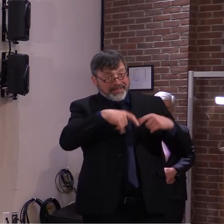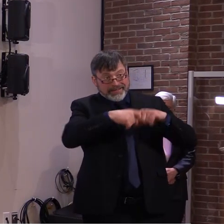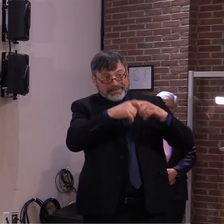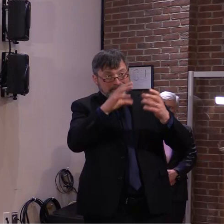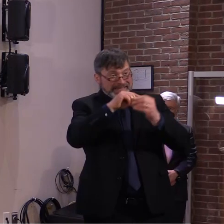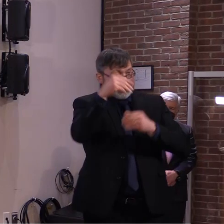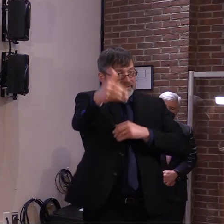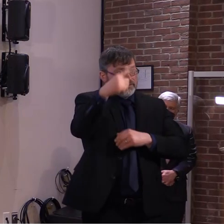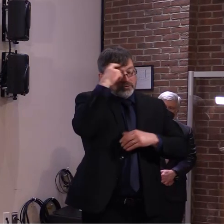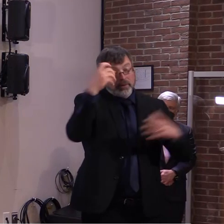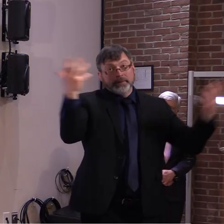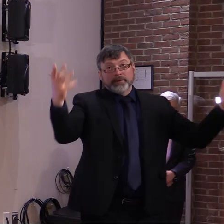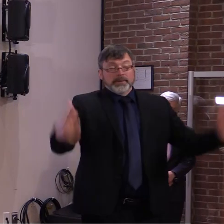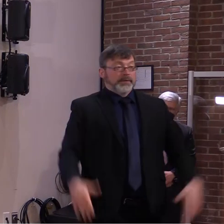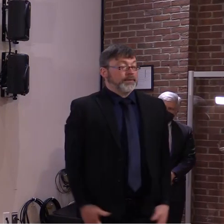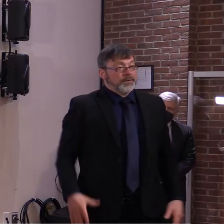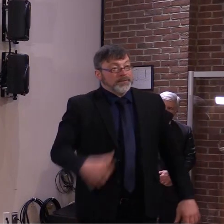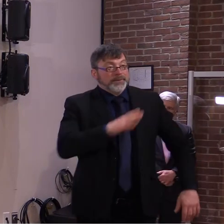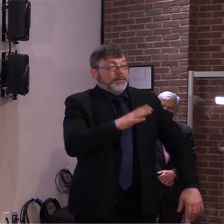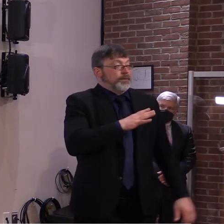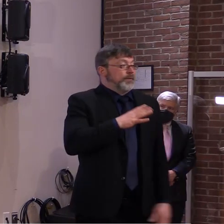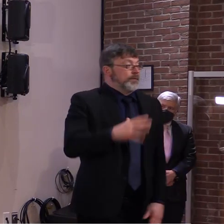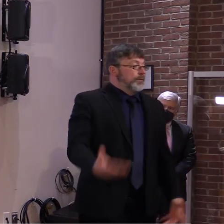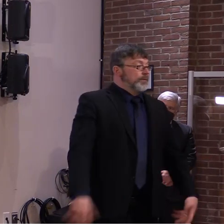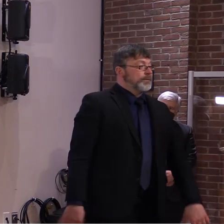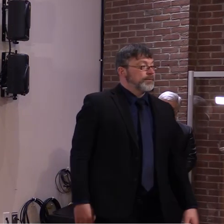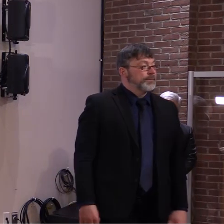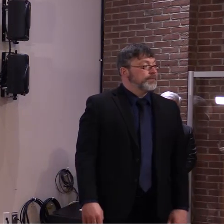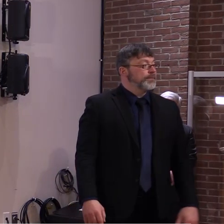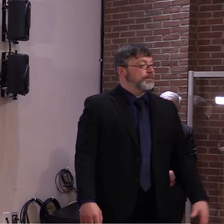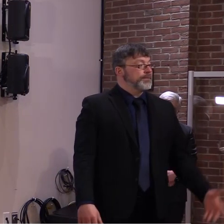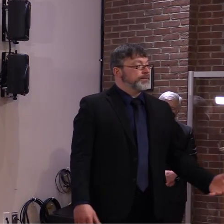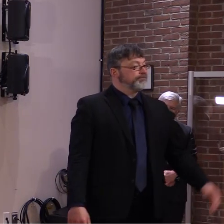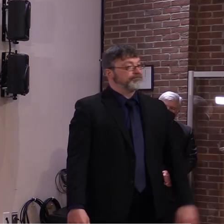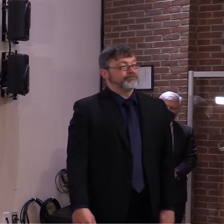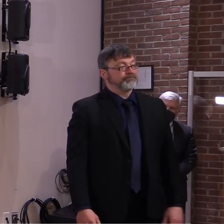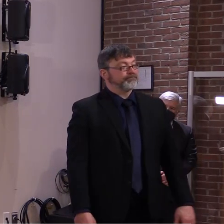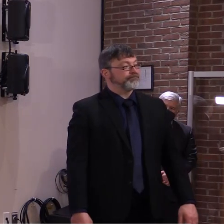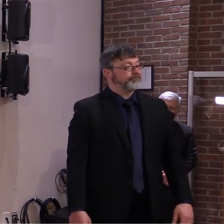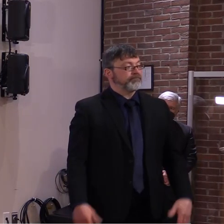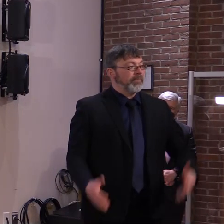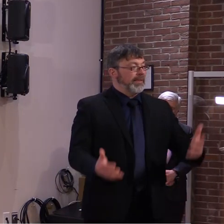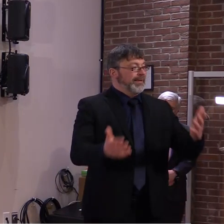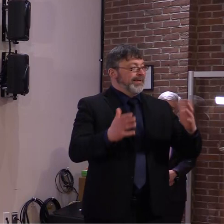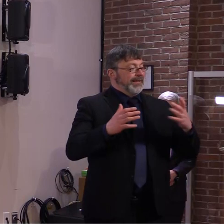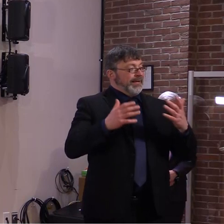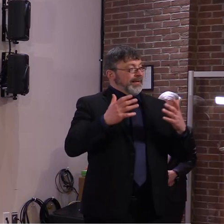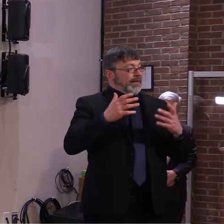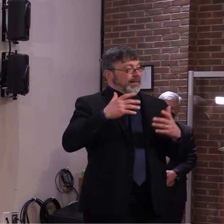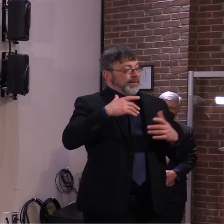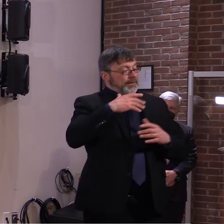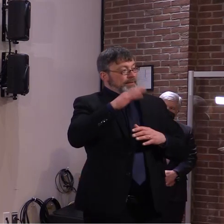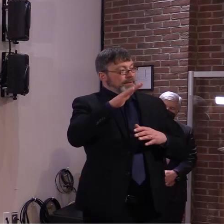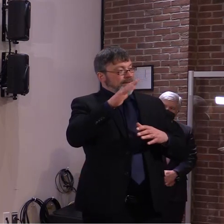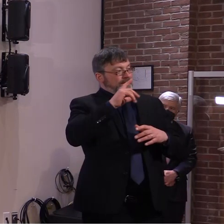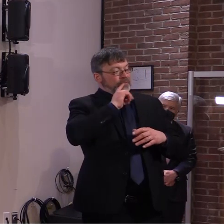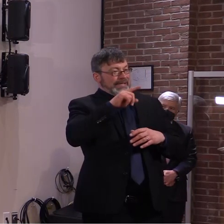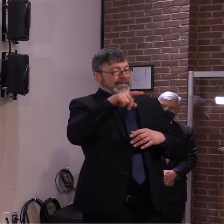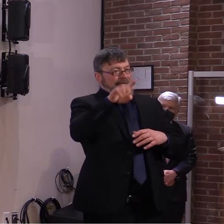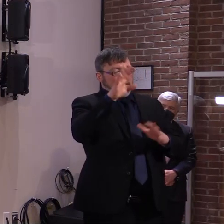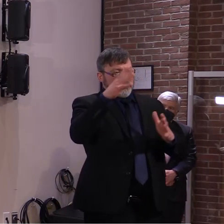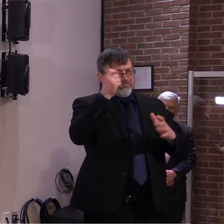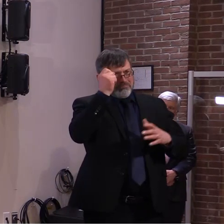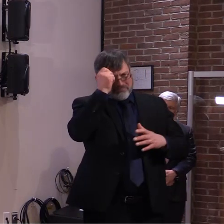knows better than most what it's like to take up a controversial issue that is that when it upsets your